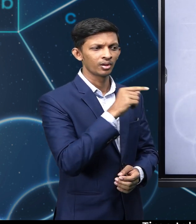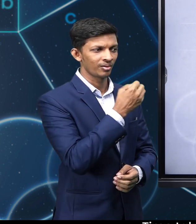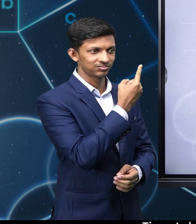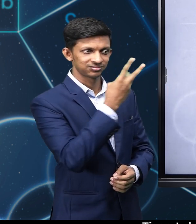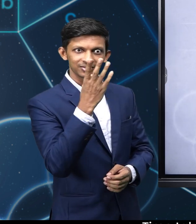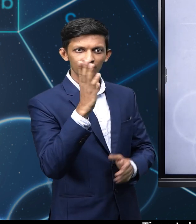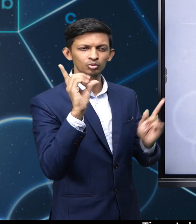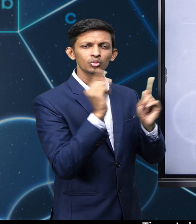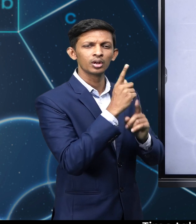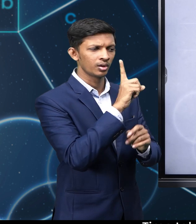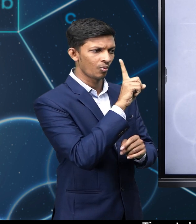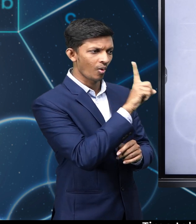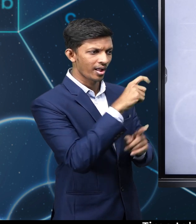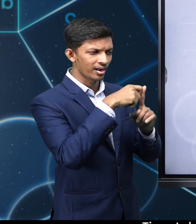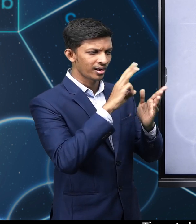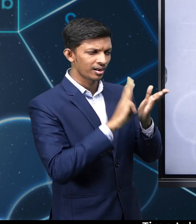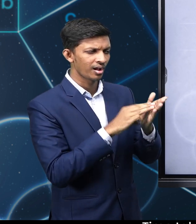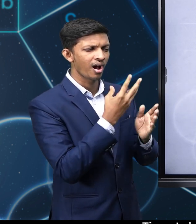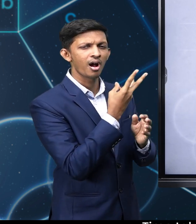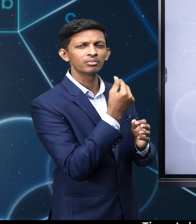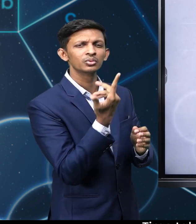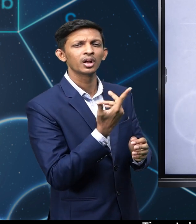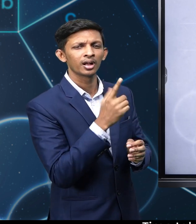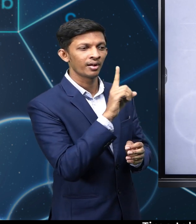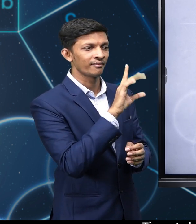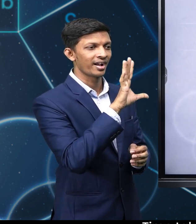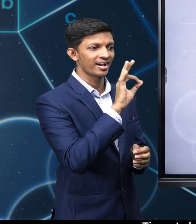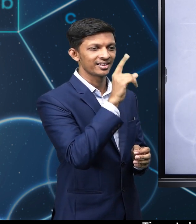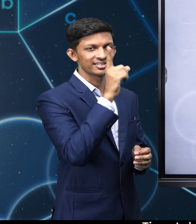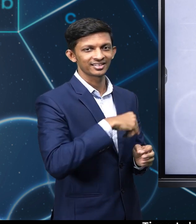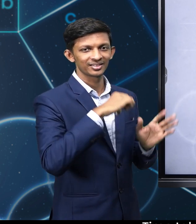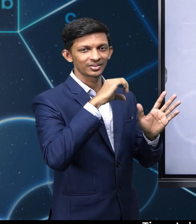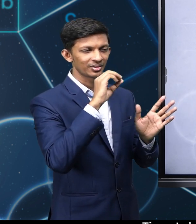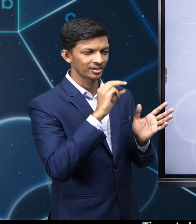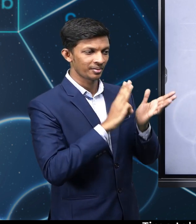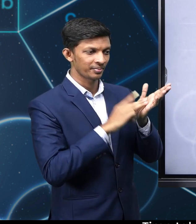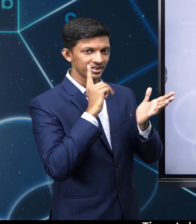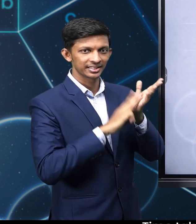Time taken to cover 1 kilometer is equal to 150 by 90 minutes.